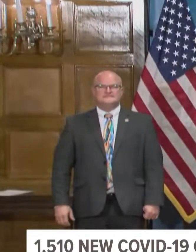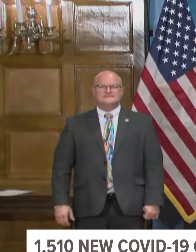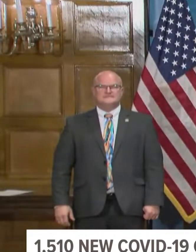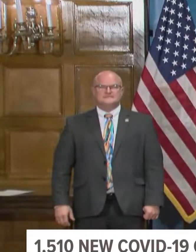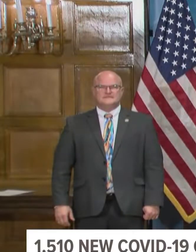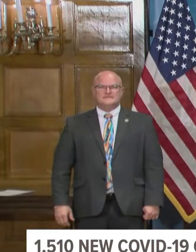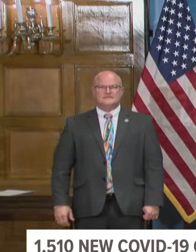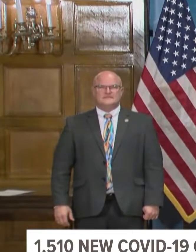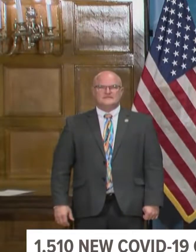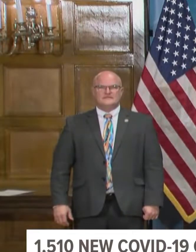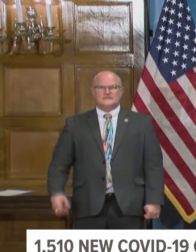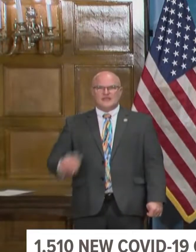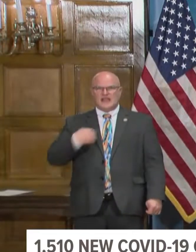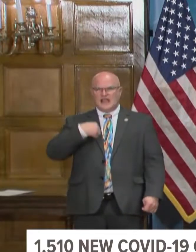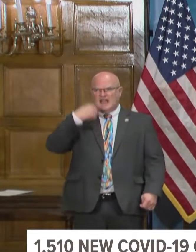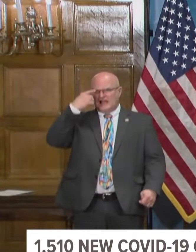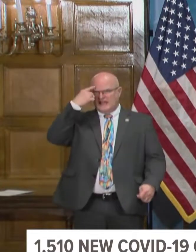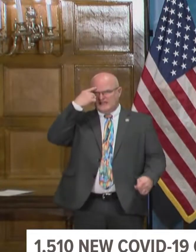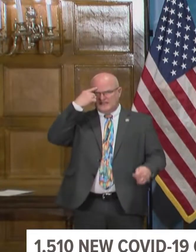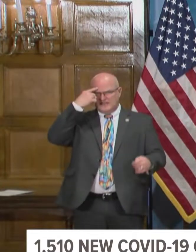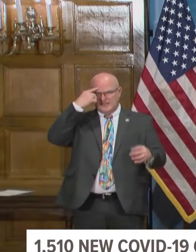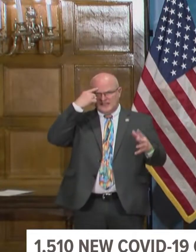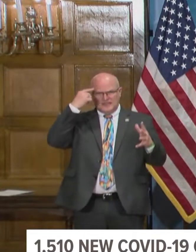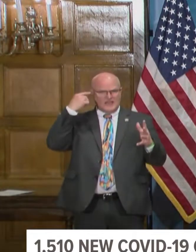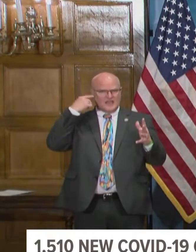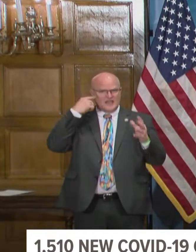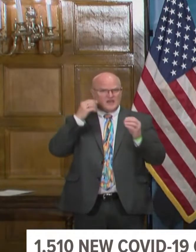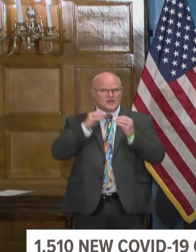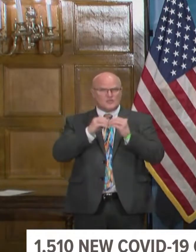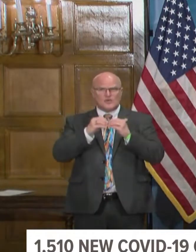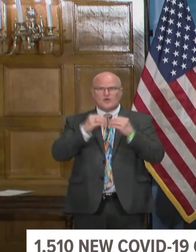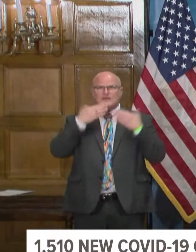I think that unless I hear something else,